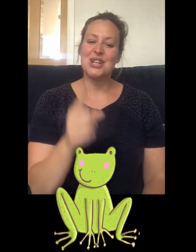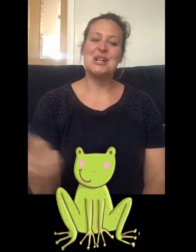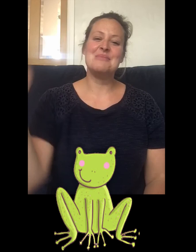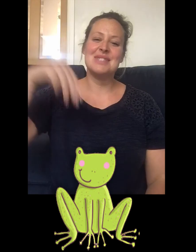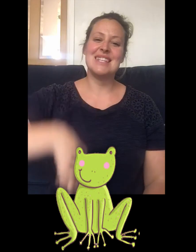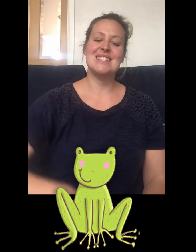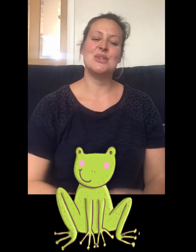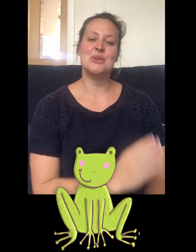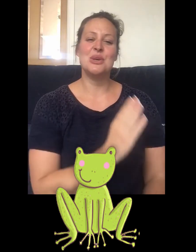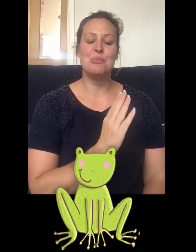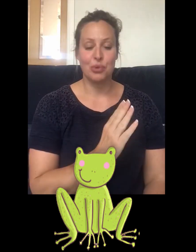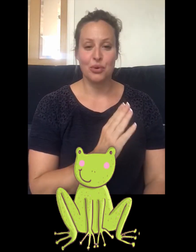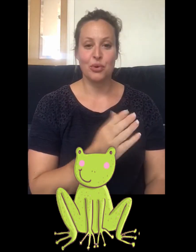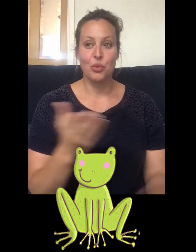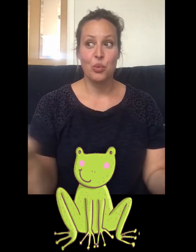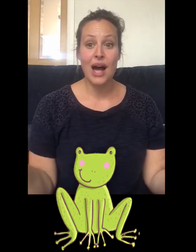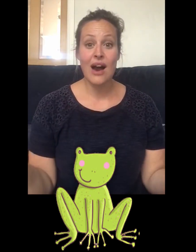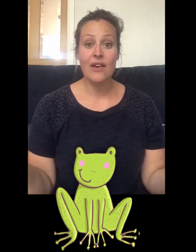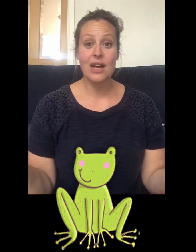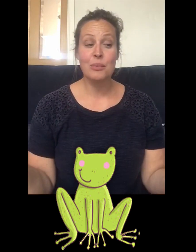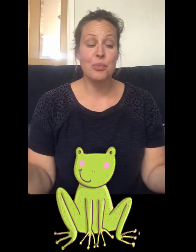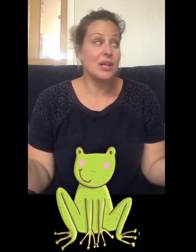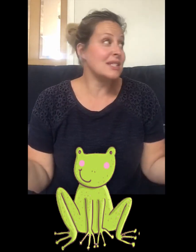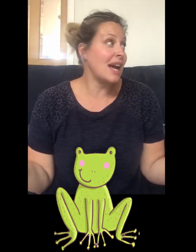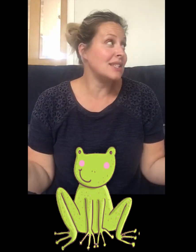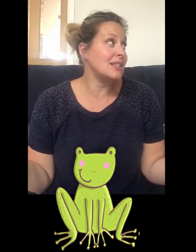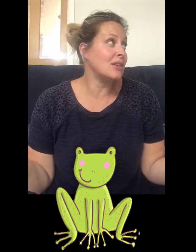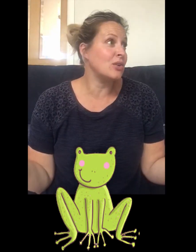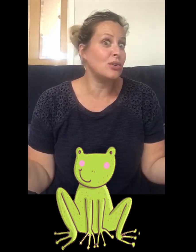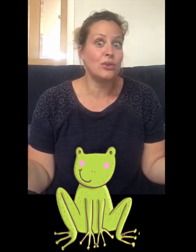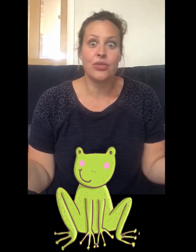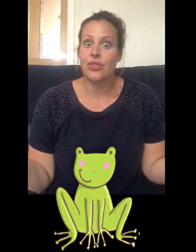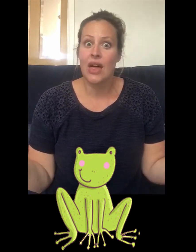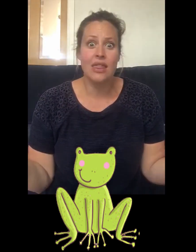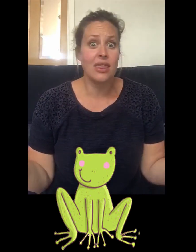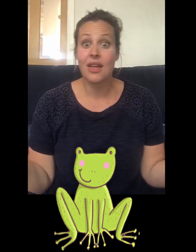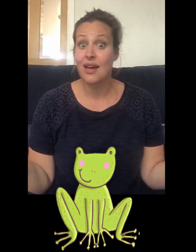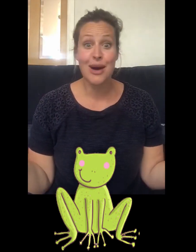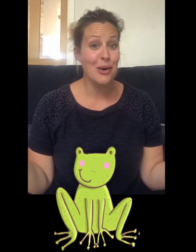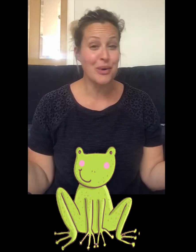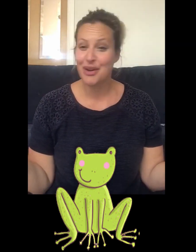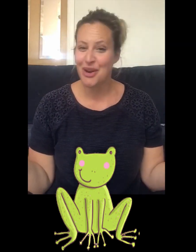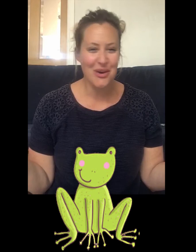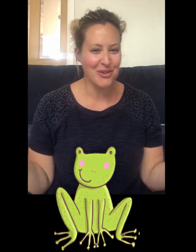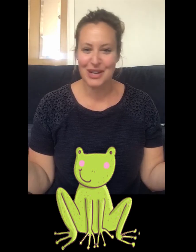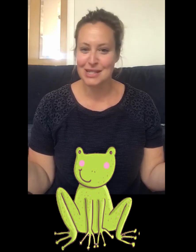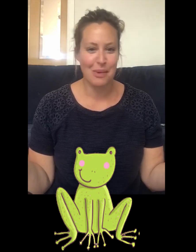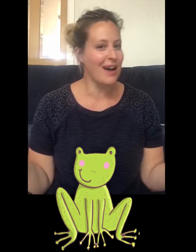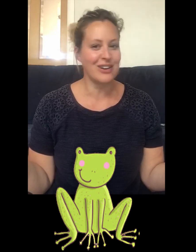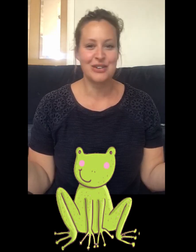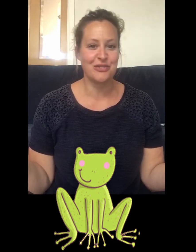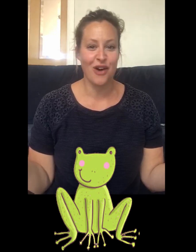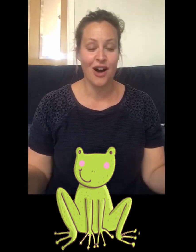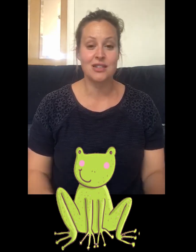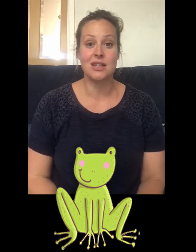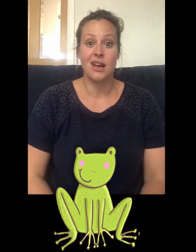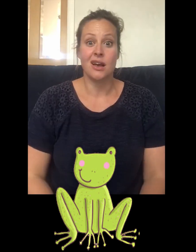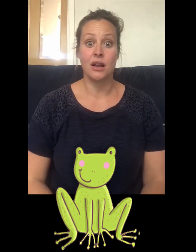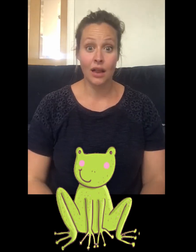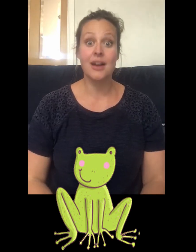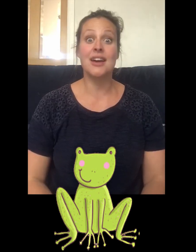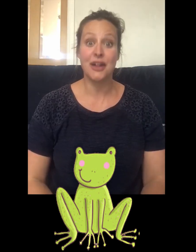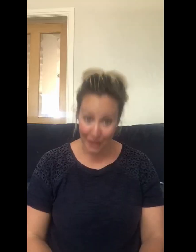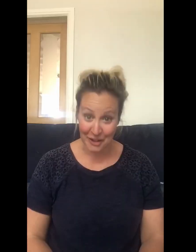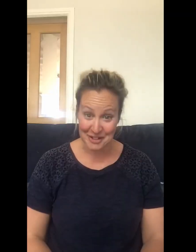One jumped into the pool. Where it was nice and cool. Then there were no green speckled frogs.